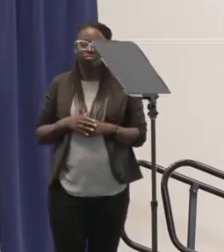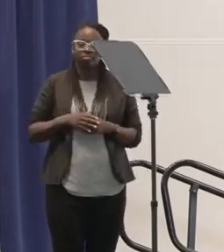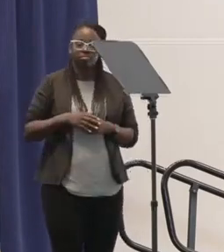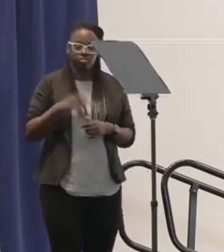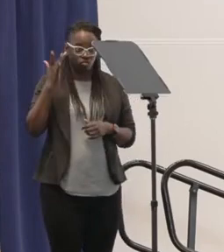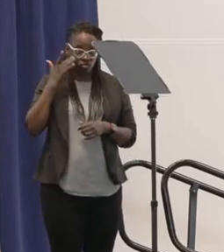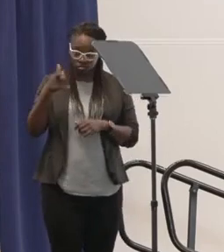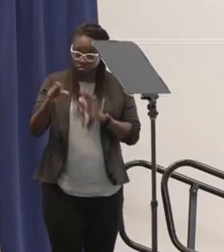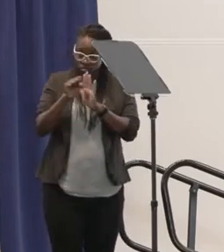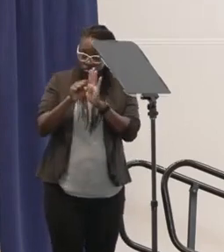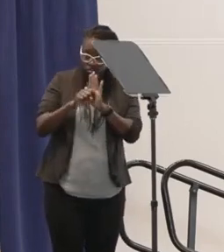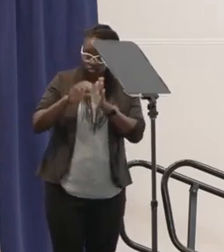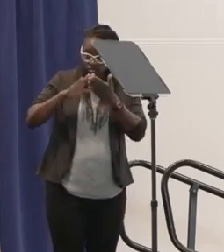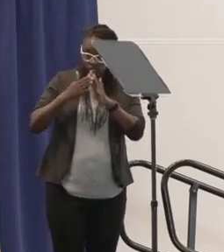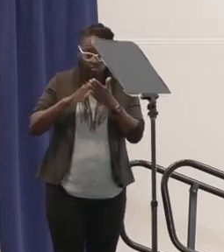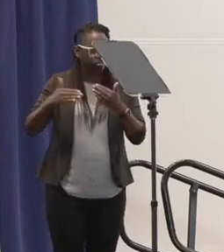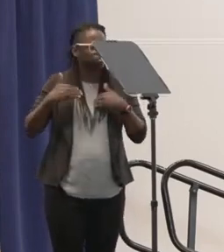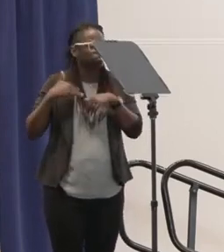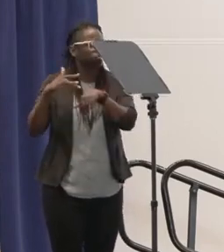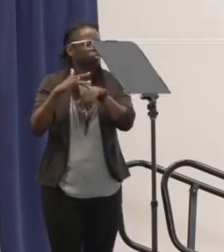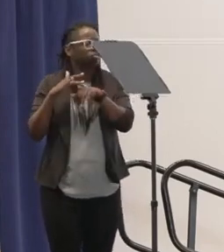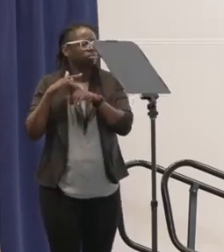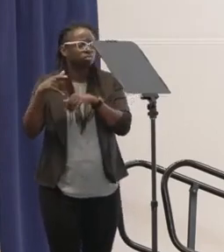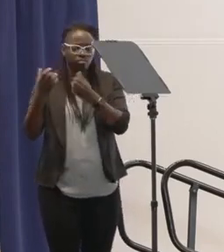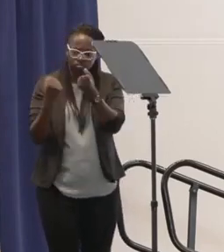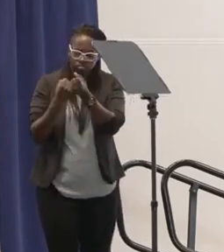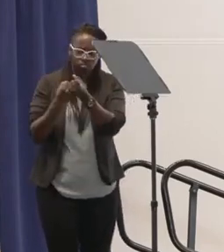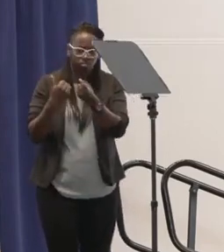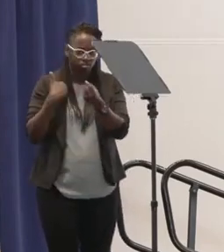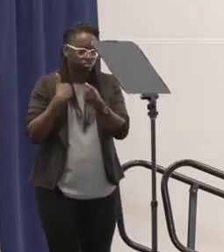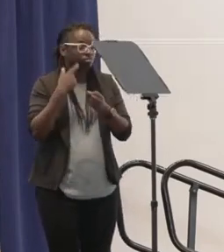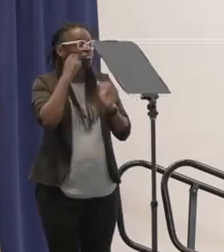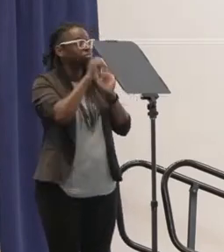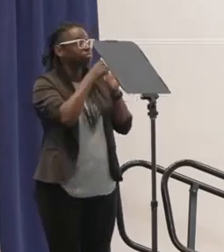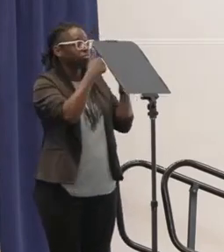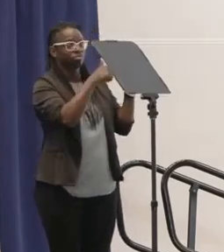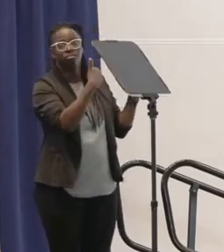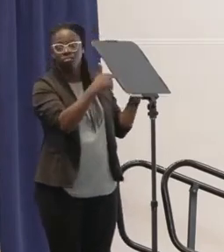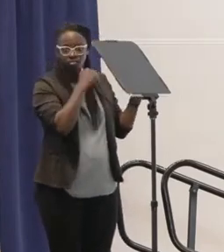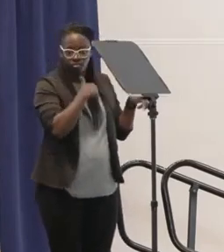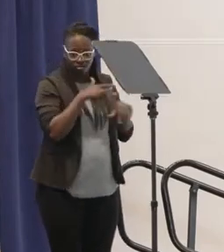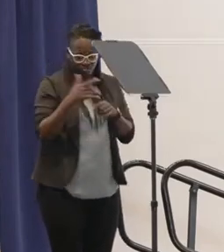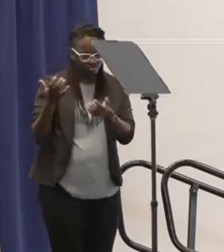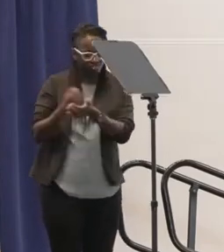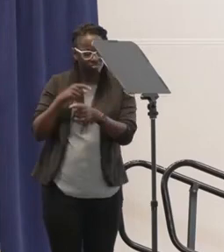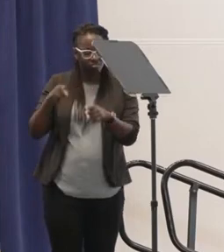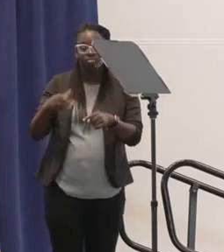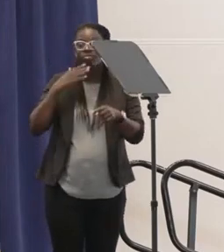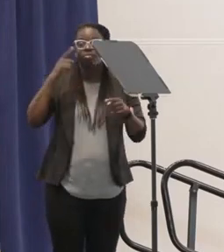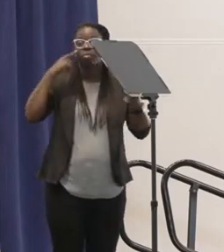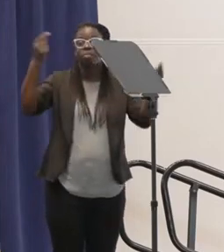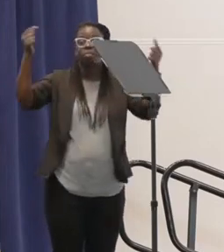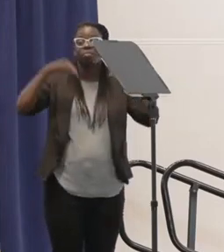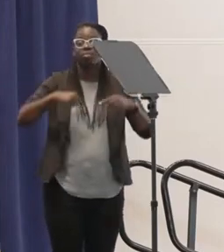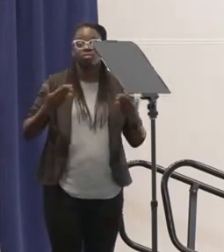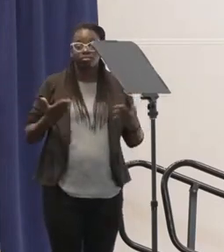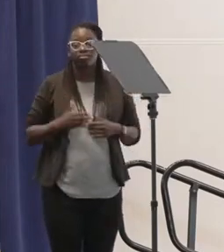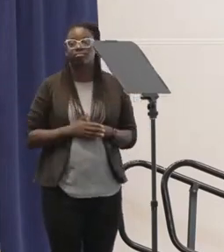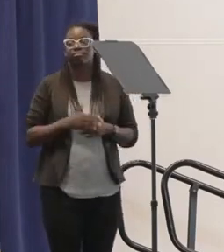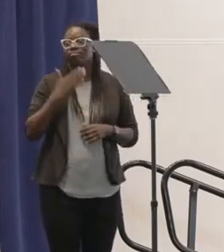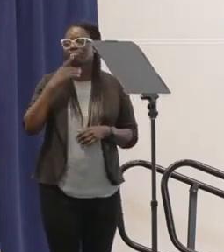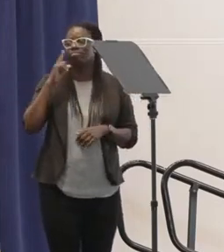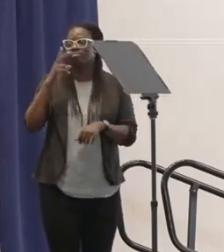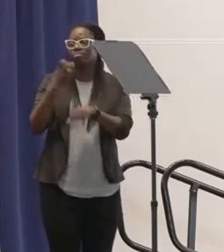institutions do. We support those efforts too. But thank you all so very much for being here this morning. Thank you for the work that you do every single